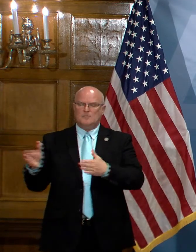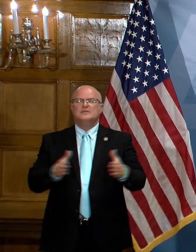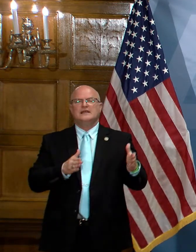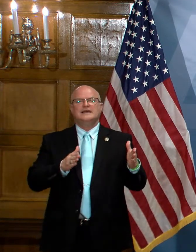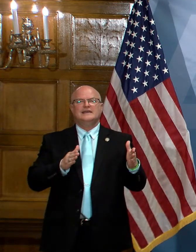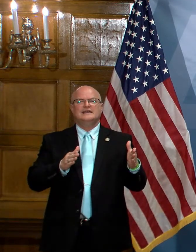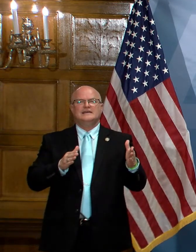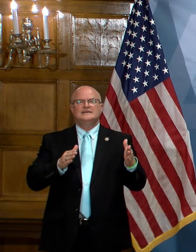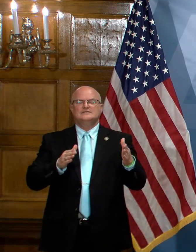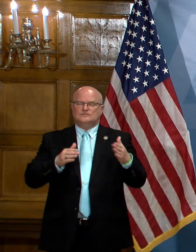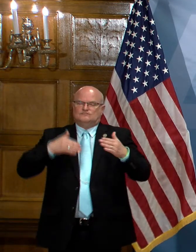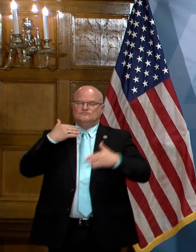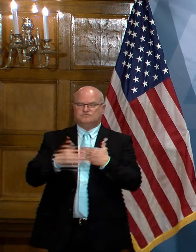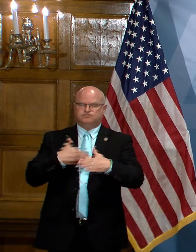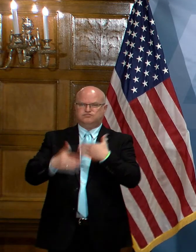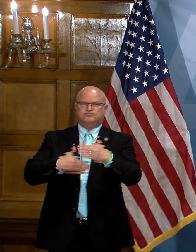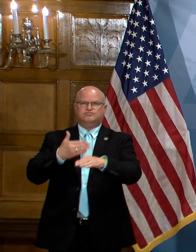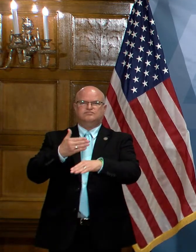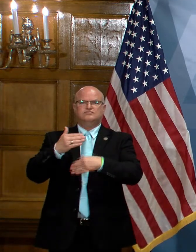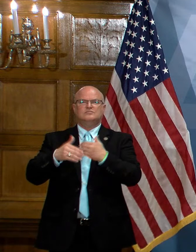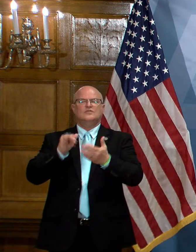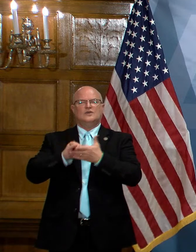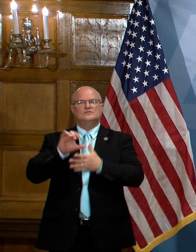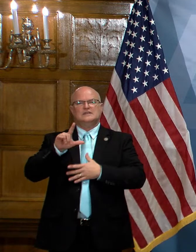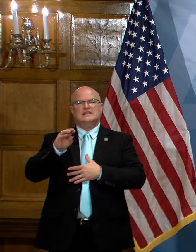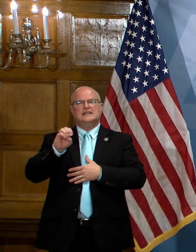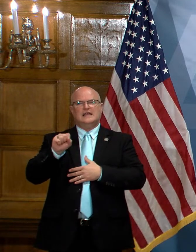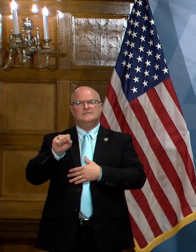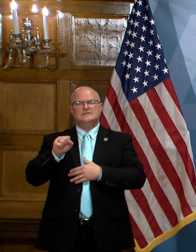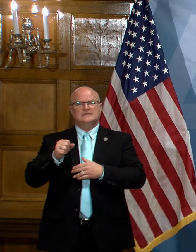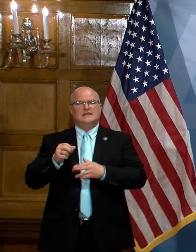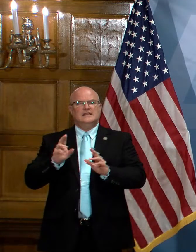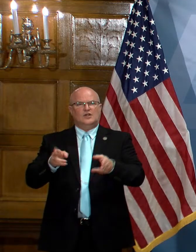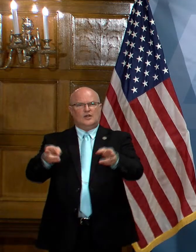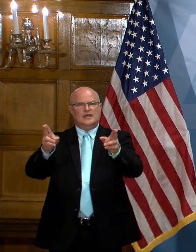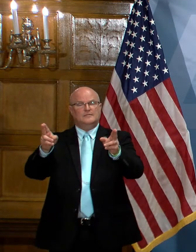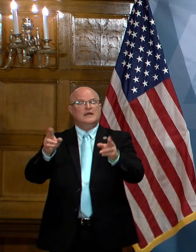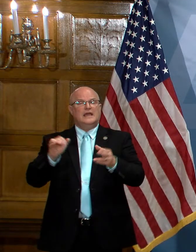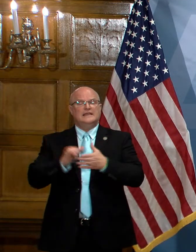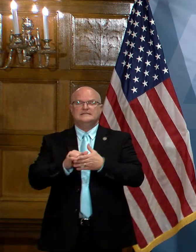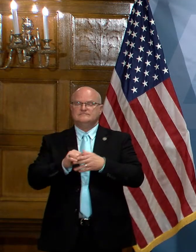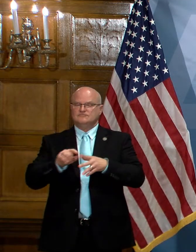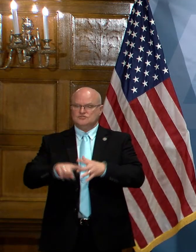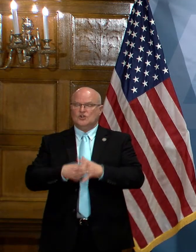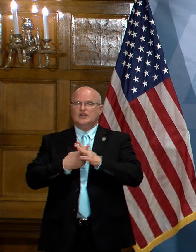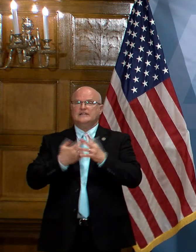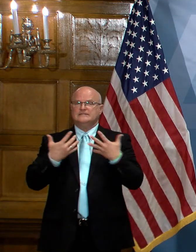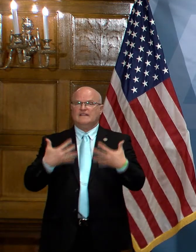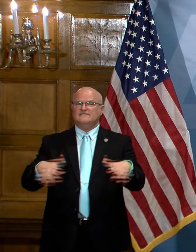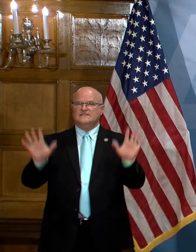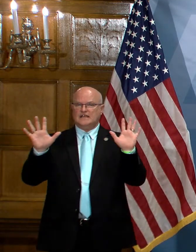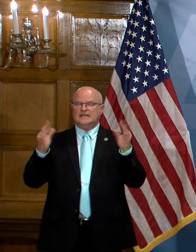to accelerate the processing of those claims. It's just a matter of implementing that and getting it done.